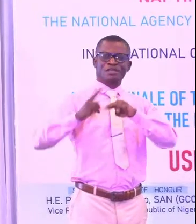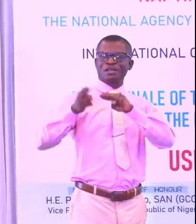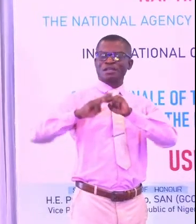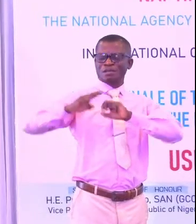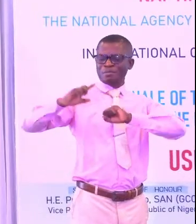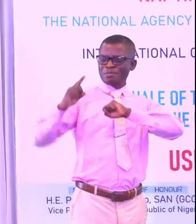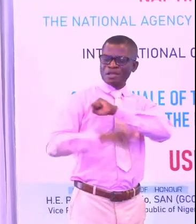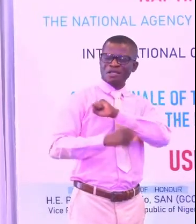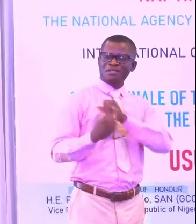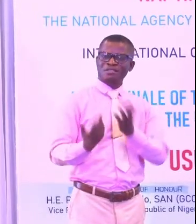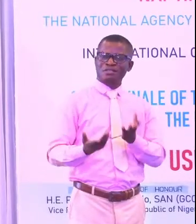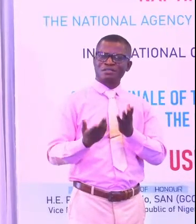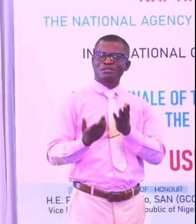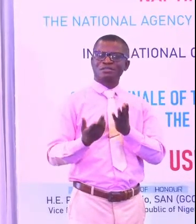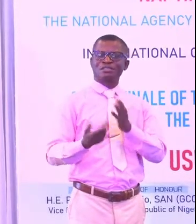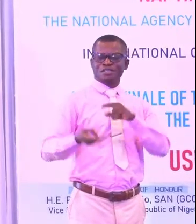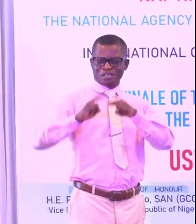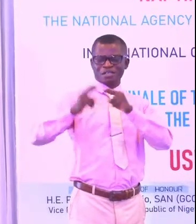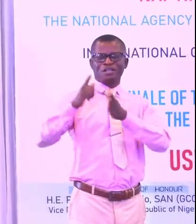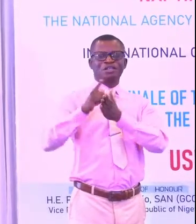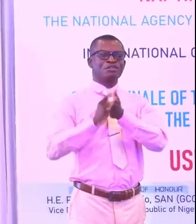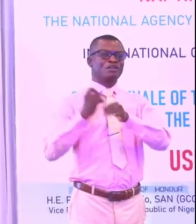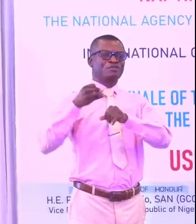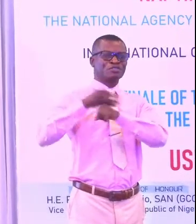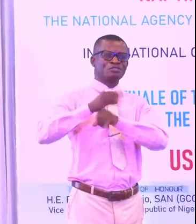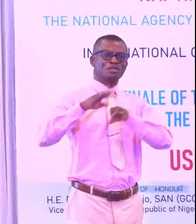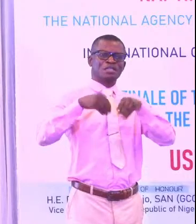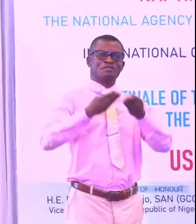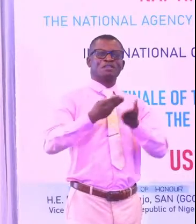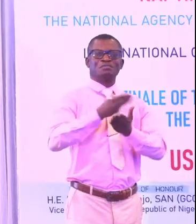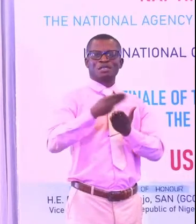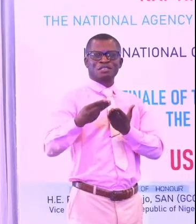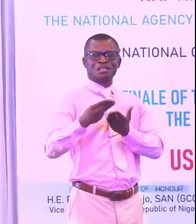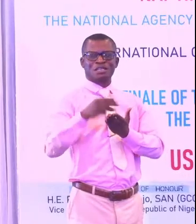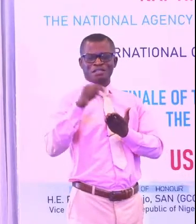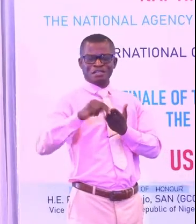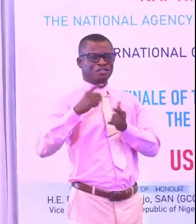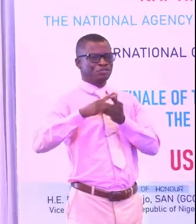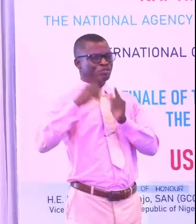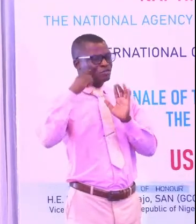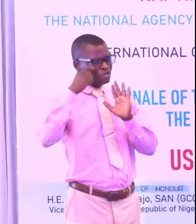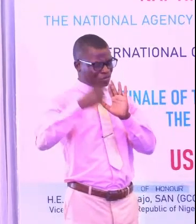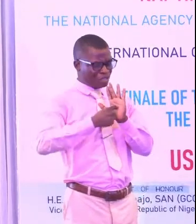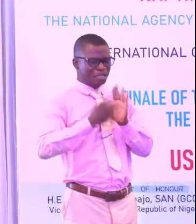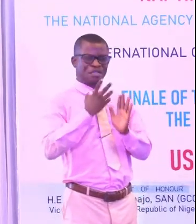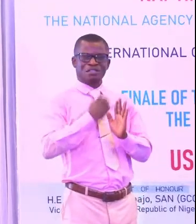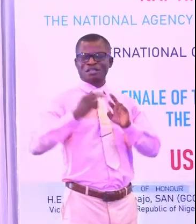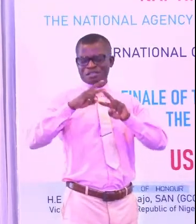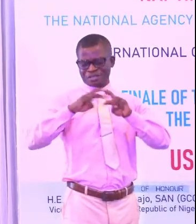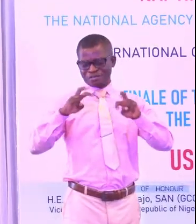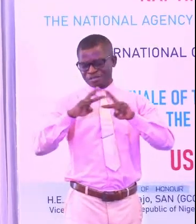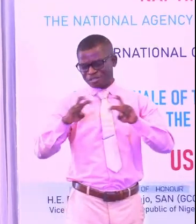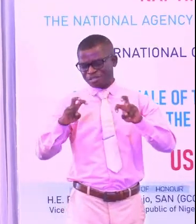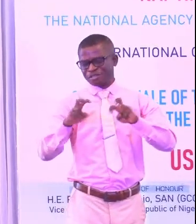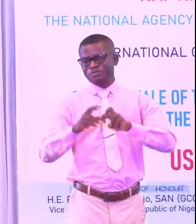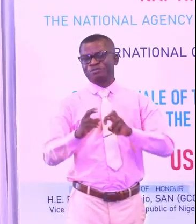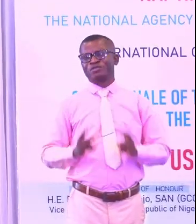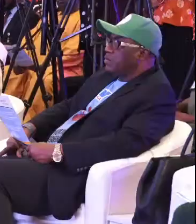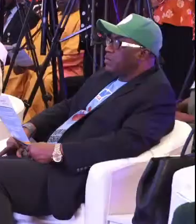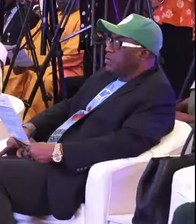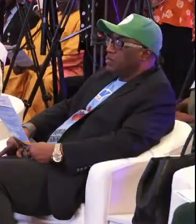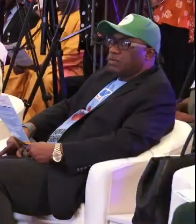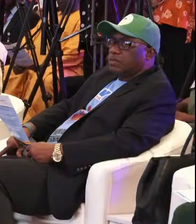enforcement the tools they need to recognize and investigate human